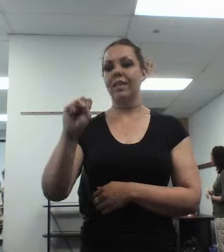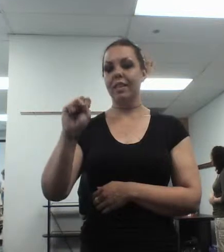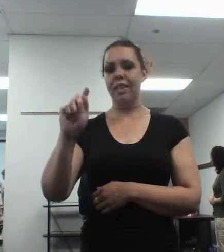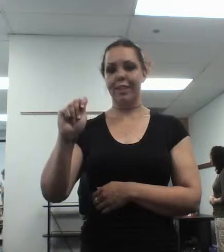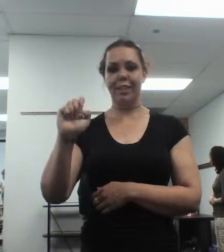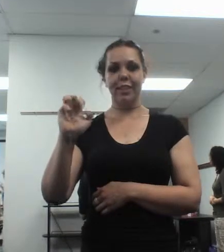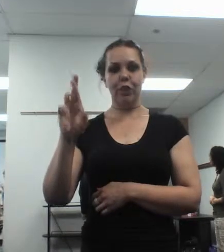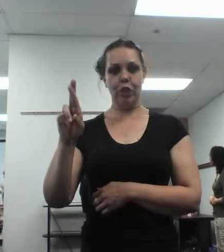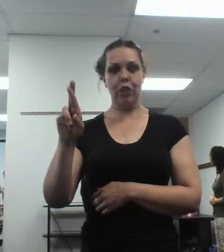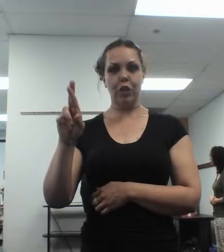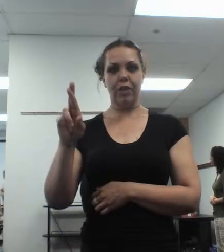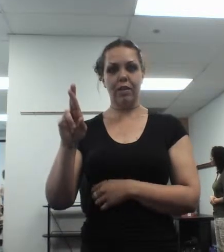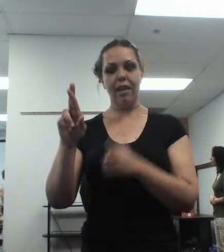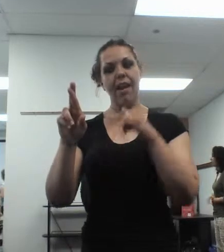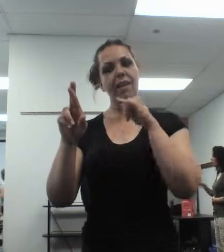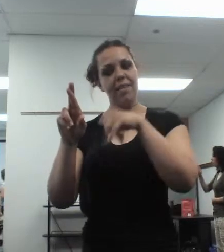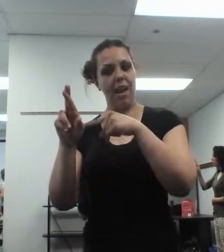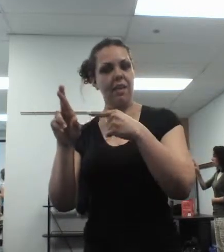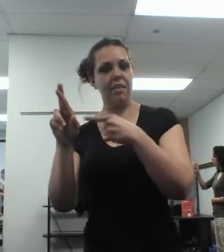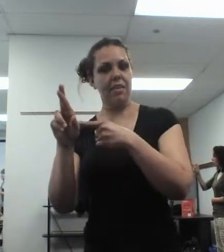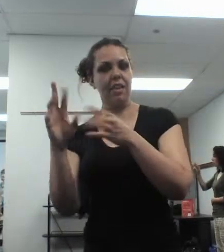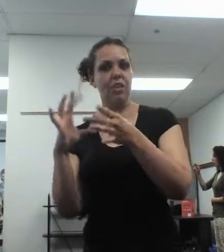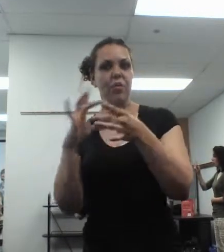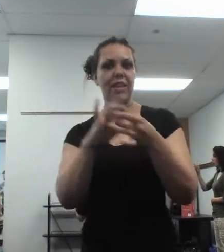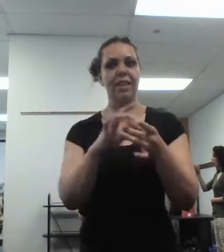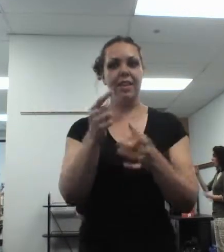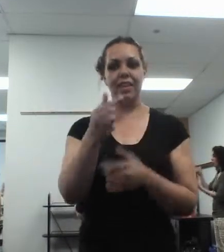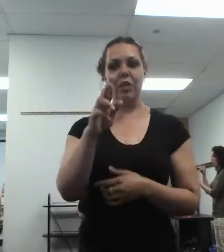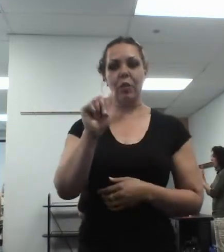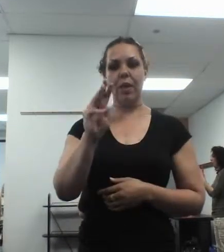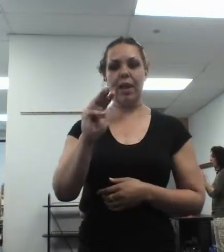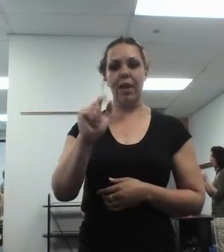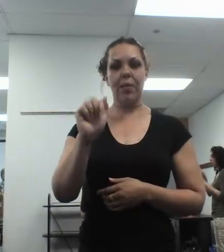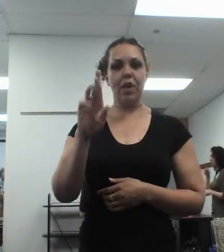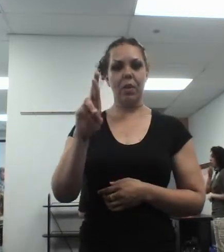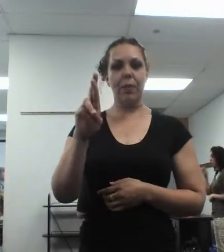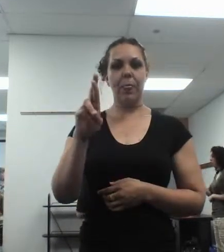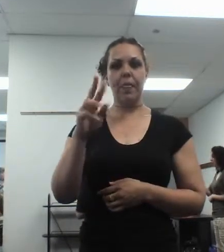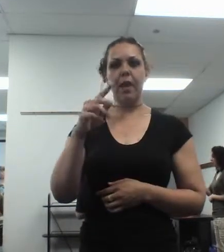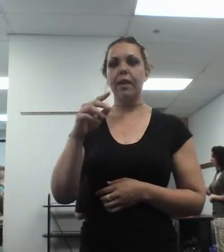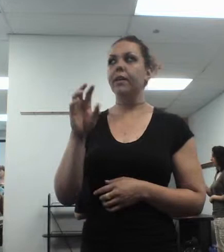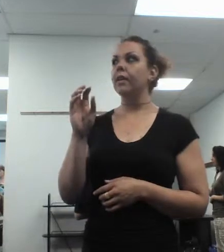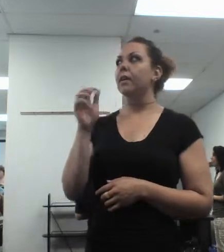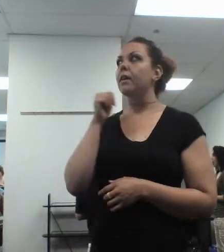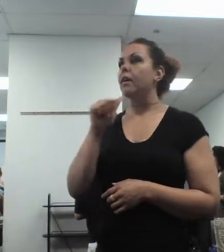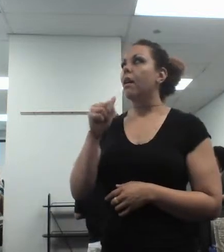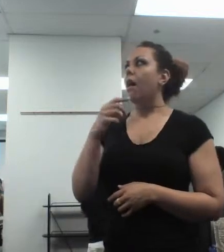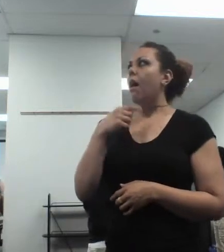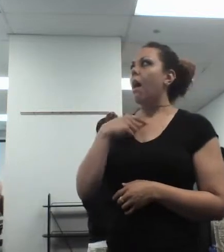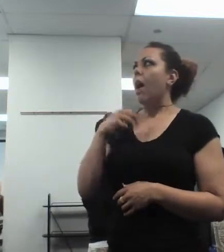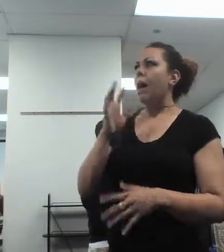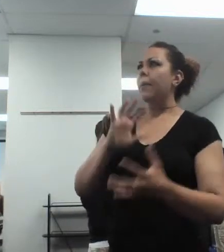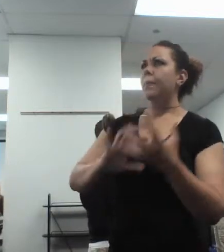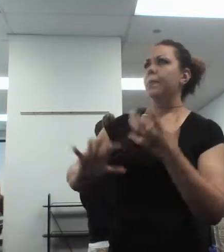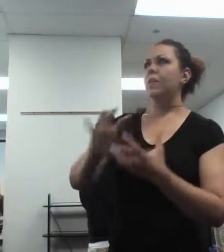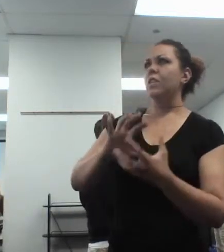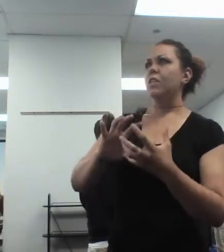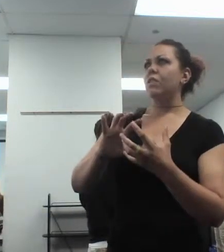about that? Good? Okay. Yes, please. How do you confuse like with the register and then the formality of the time? That confuses me.